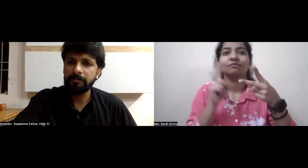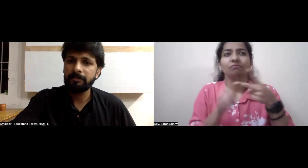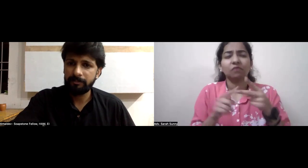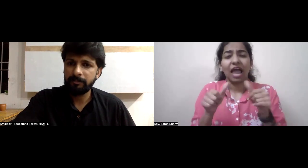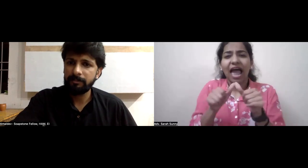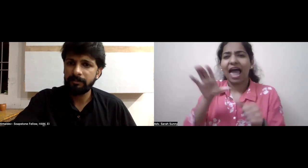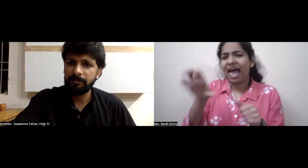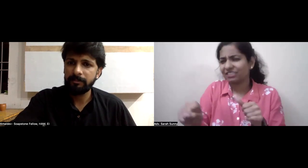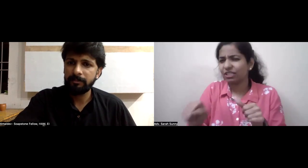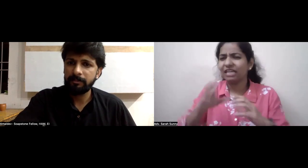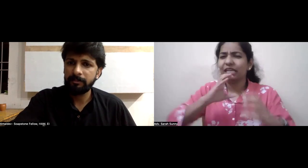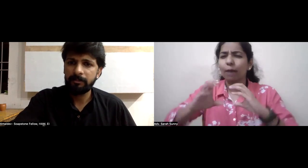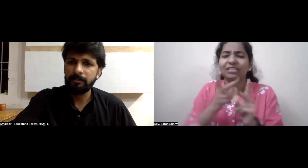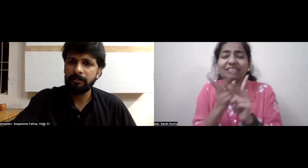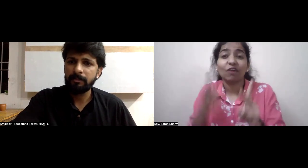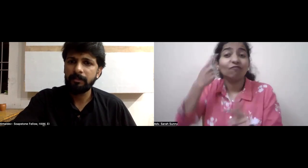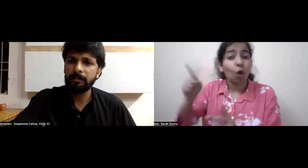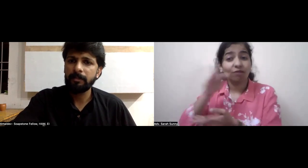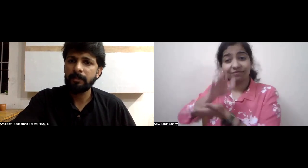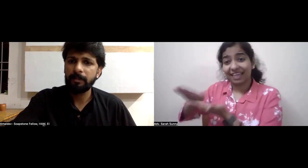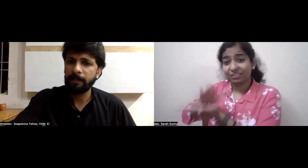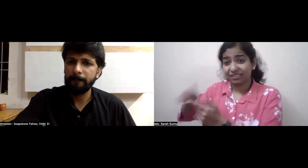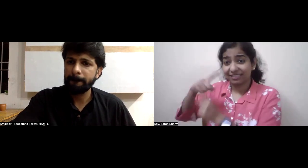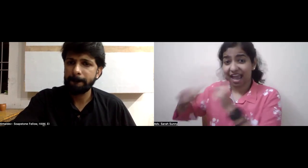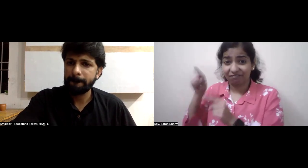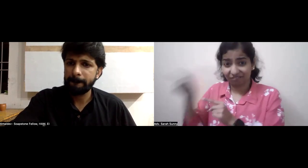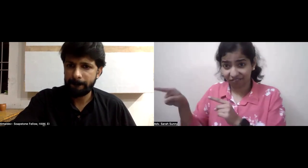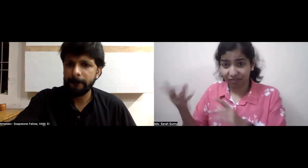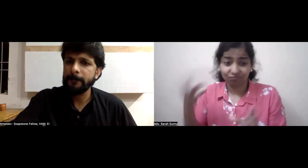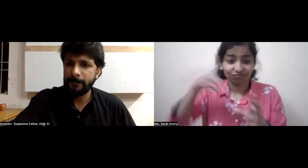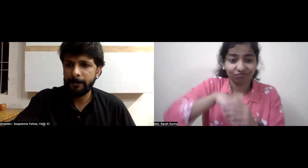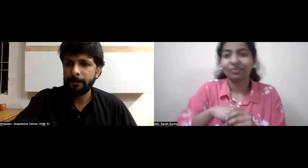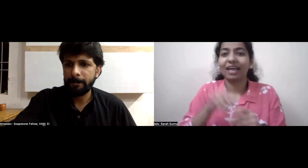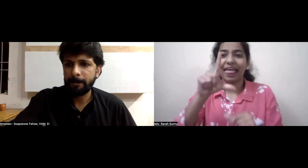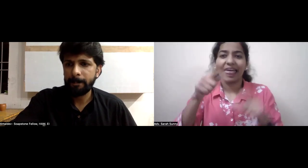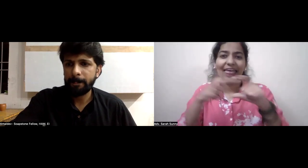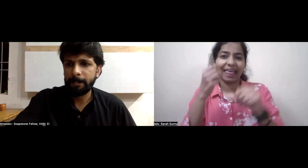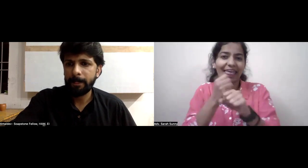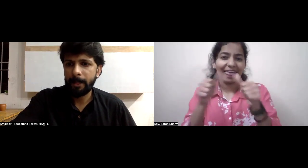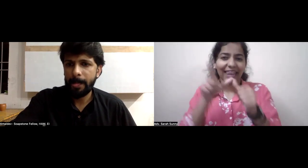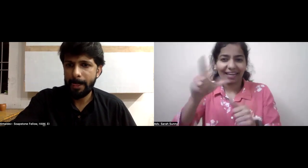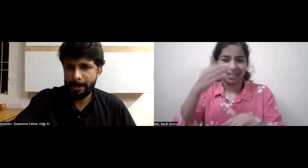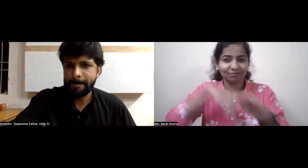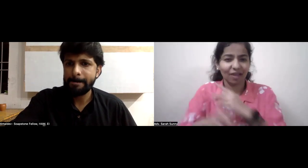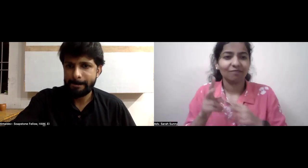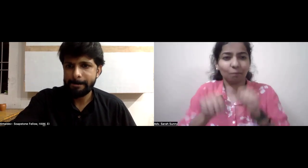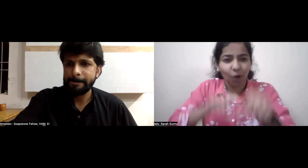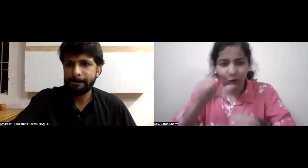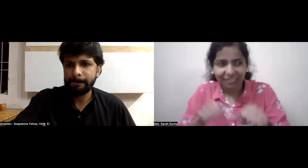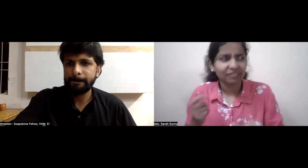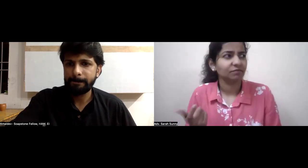to, have professional interpreters as part of the legal